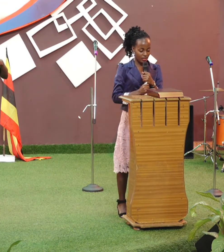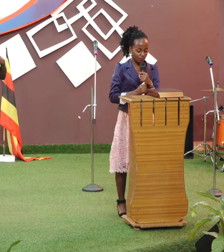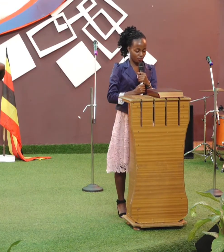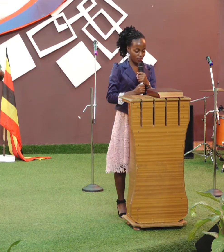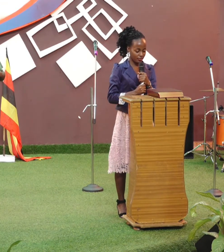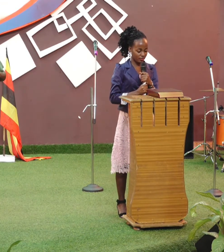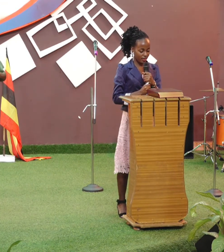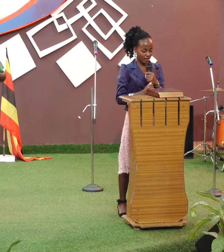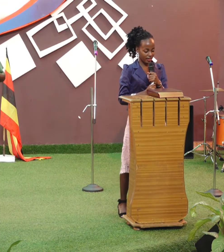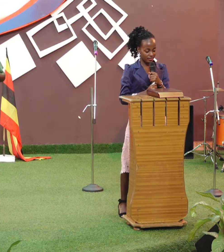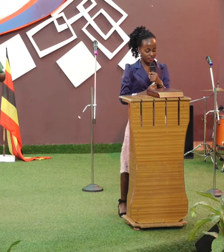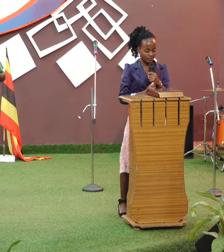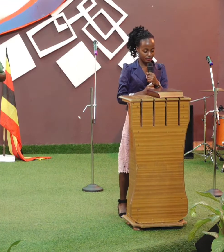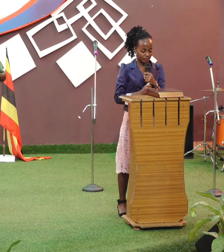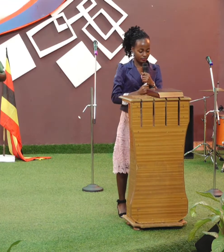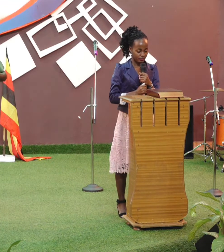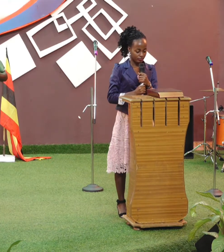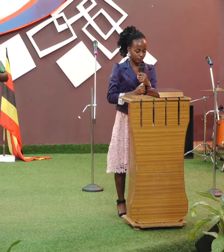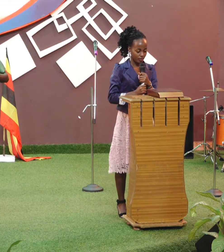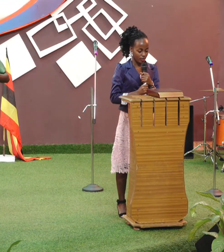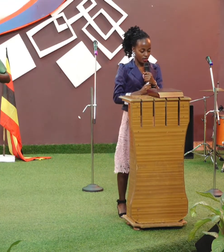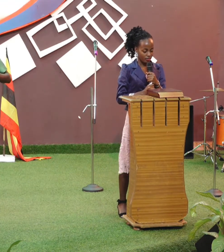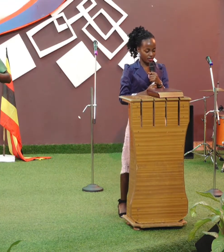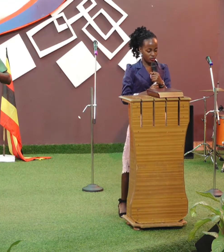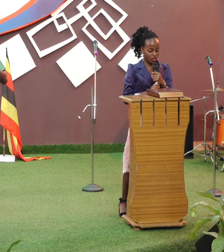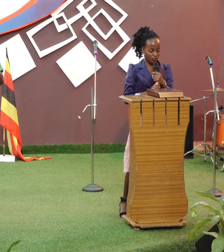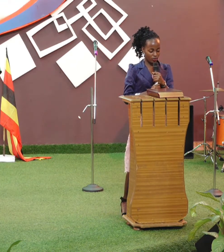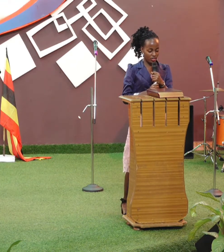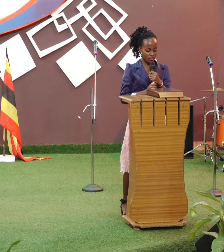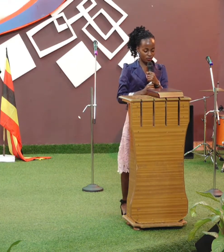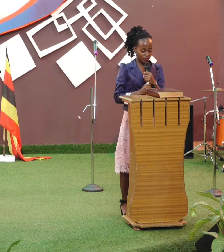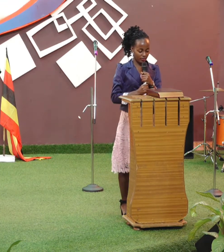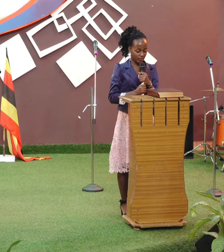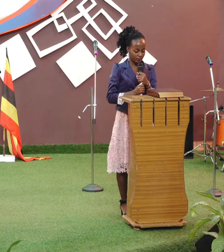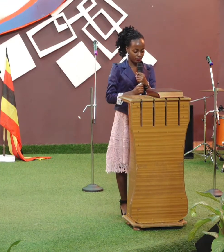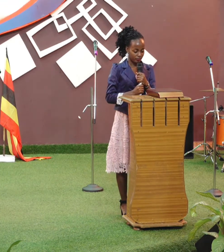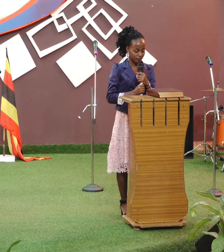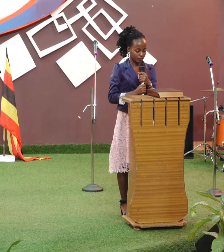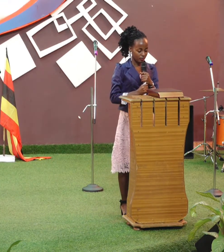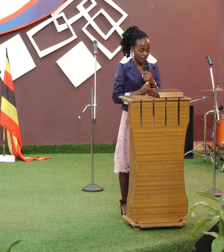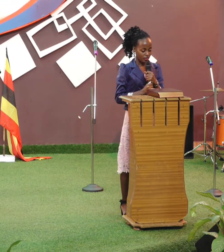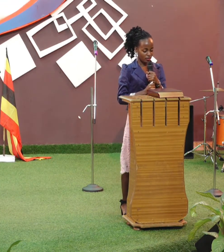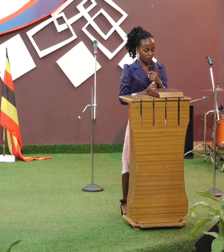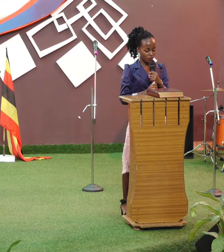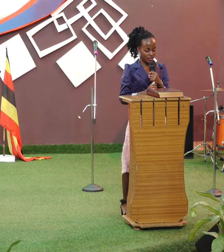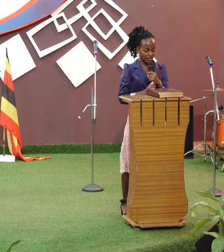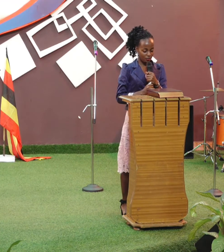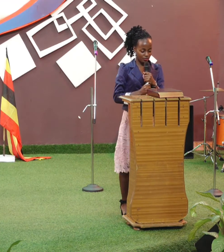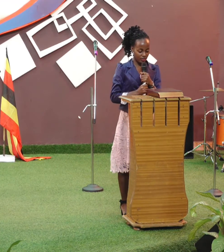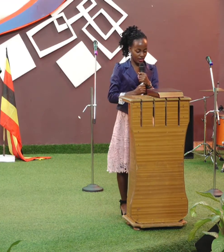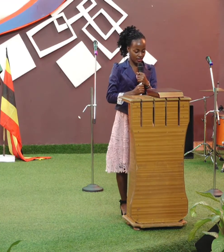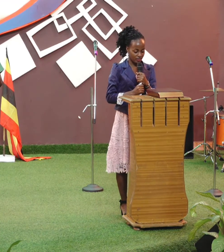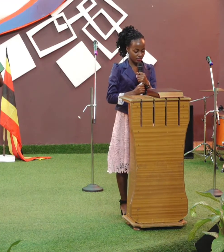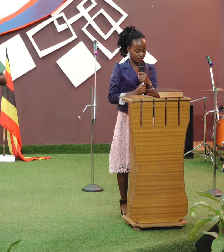they begin from within the heart. Kyetuva tukusaba taata. That is why we request you, Father. Ozimbe mufu obulamu. That you build a